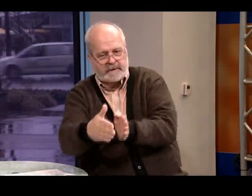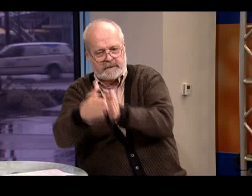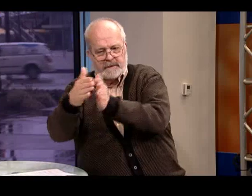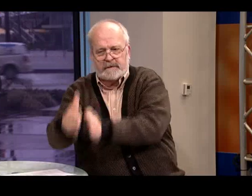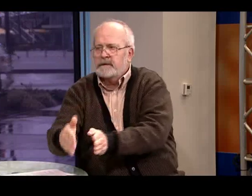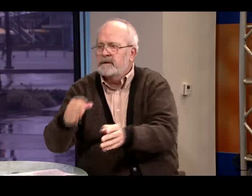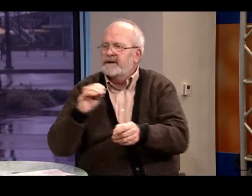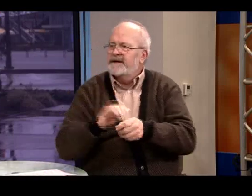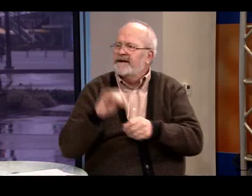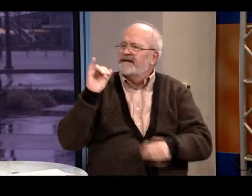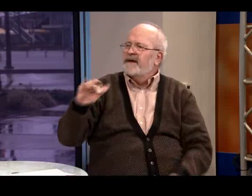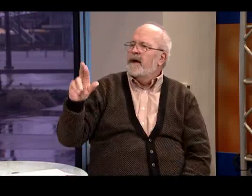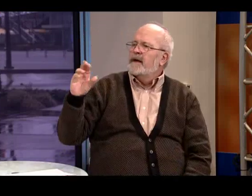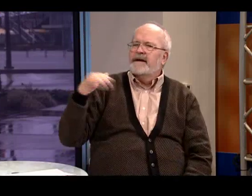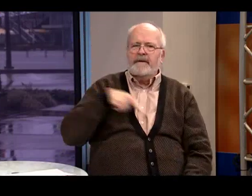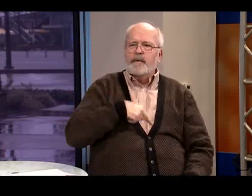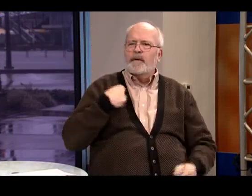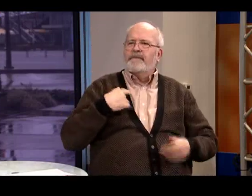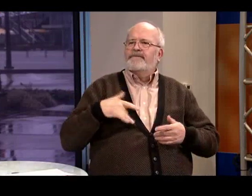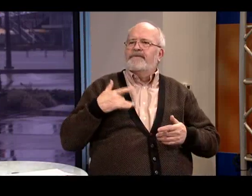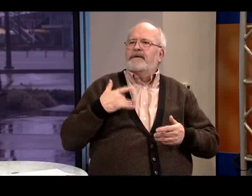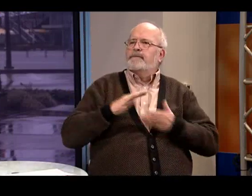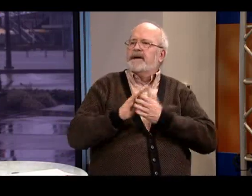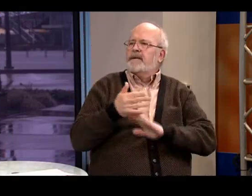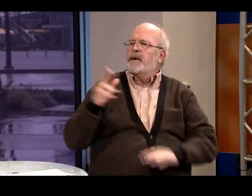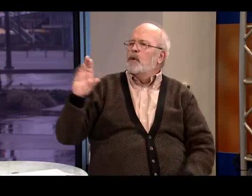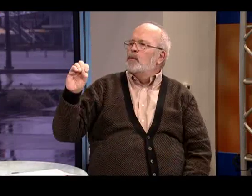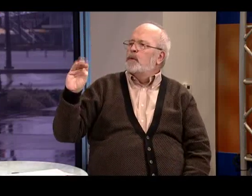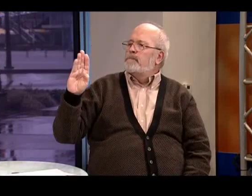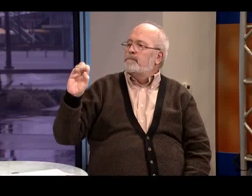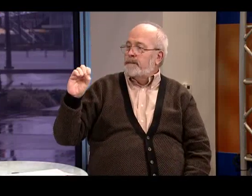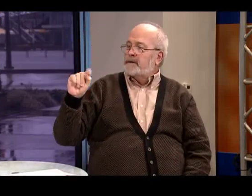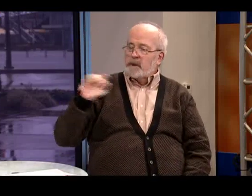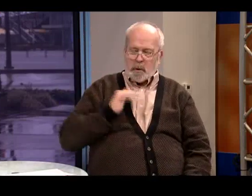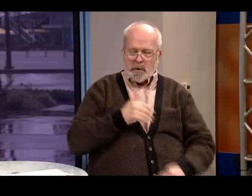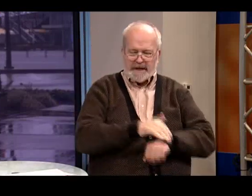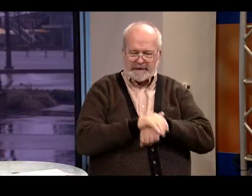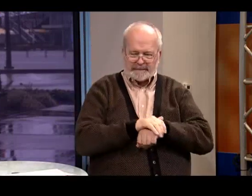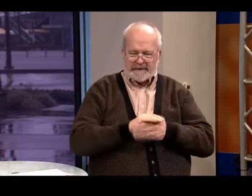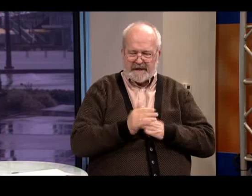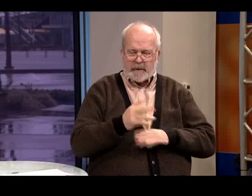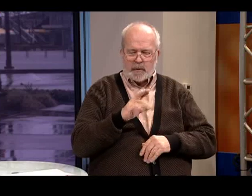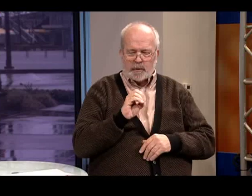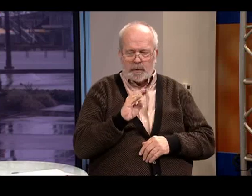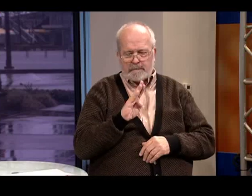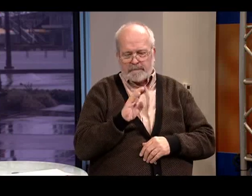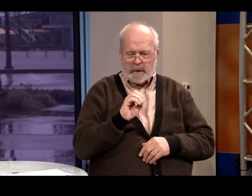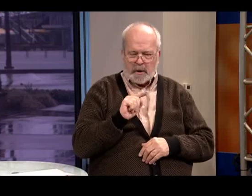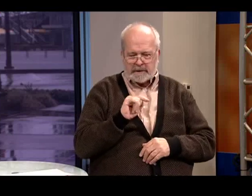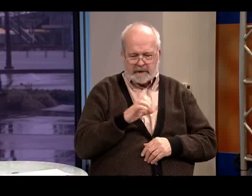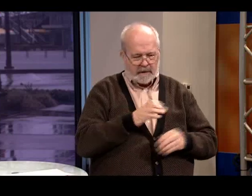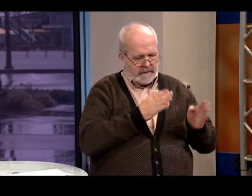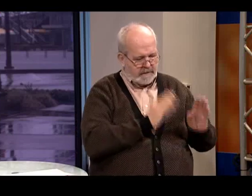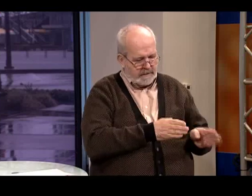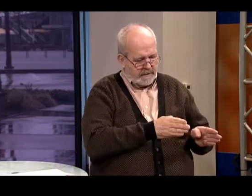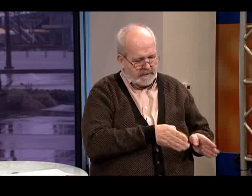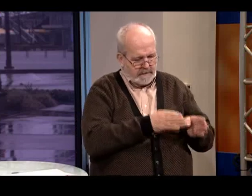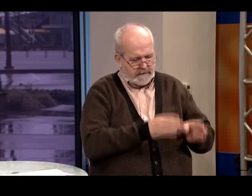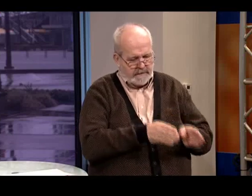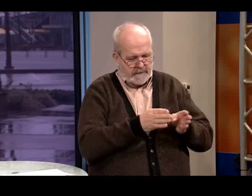verb, and it was a structured approach. It almost felt robotic. Us learning English was very